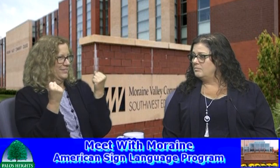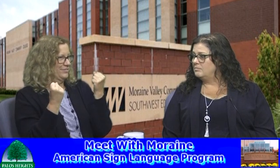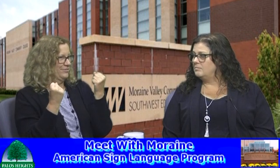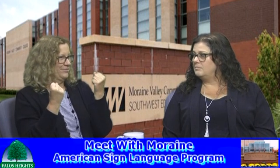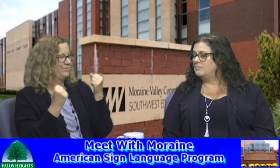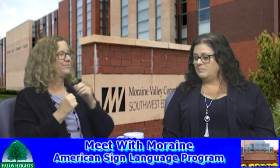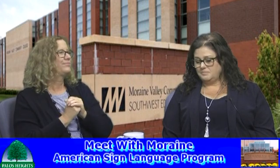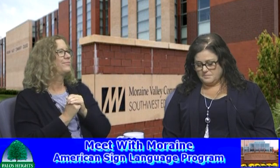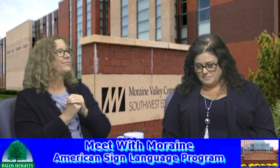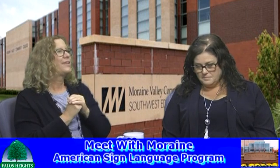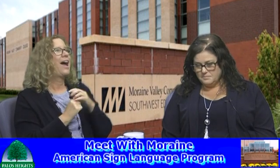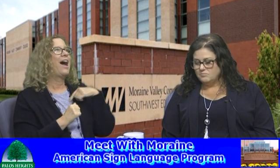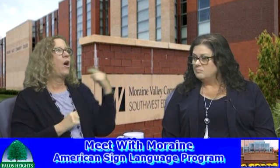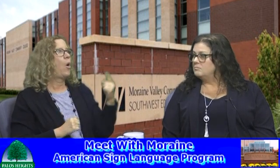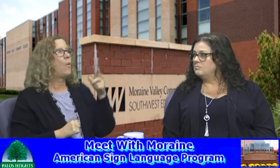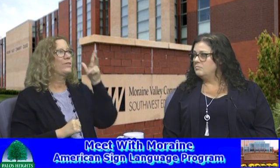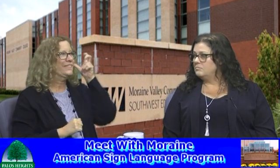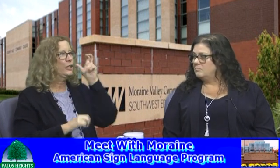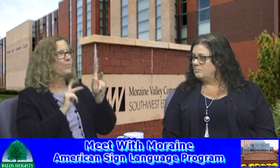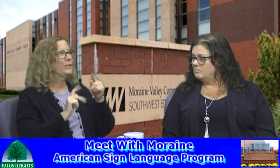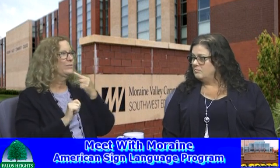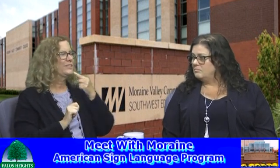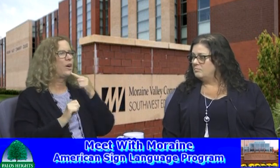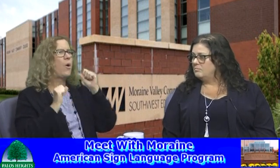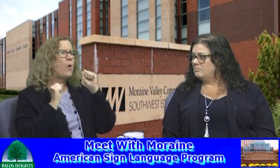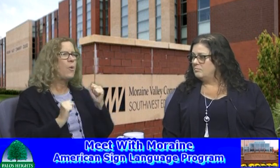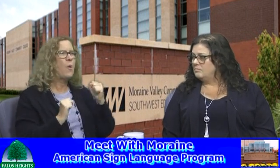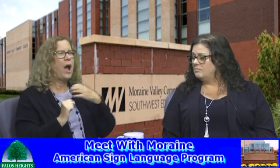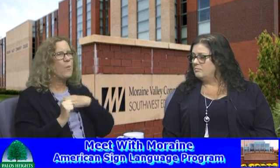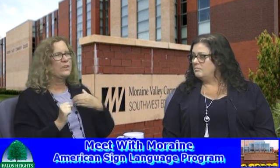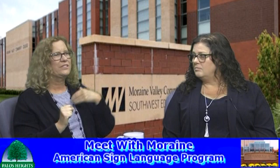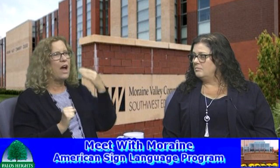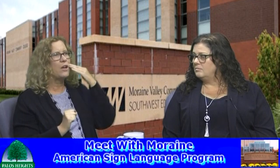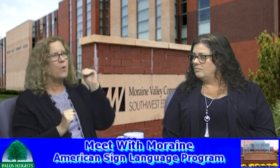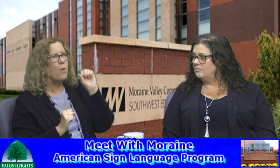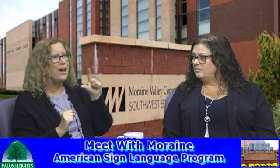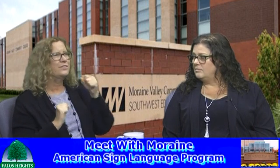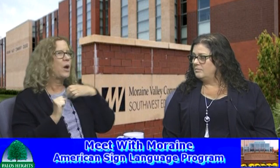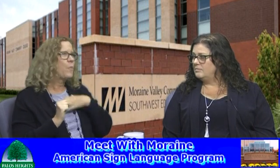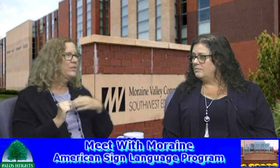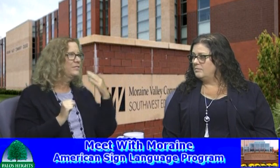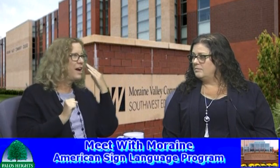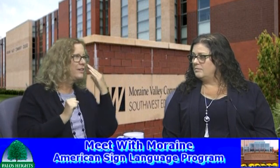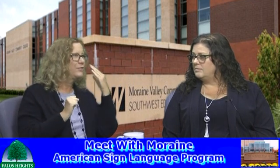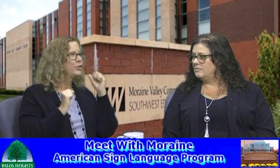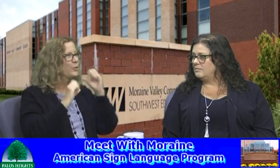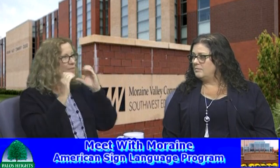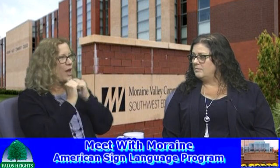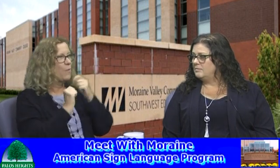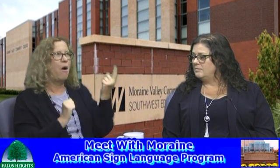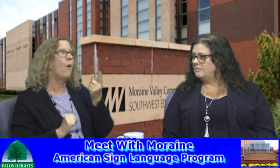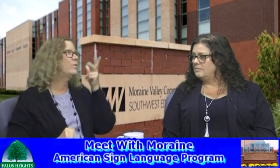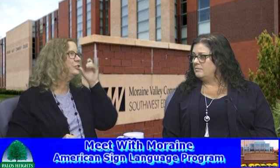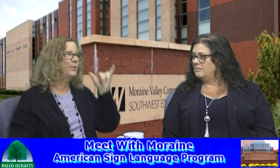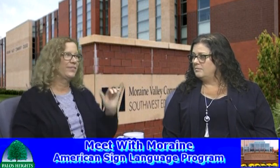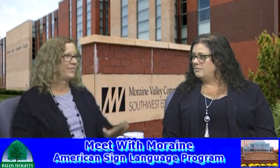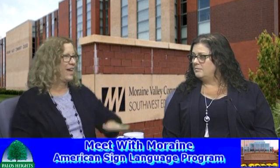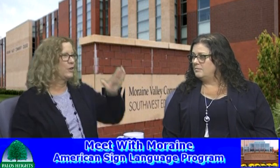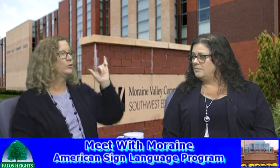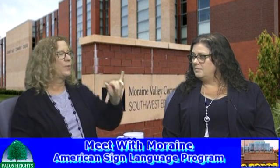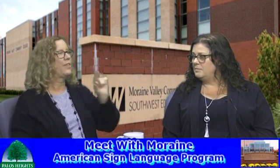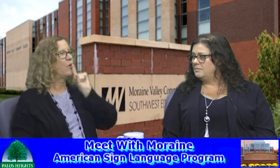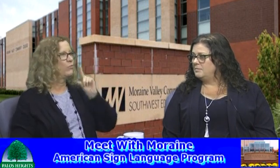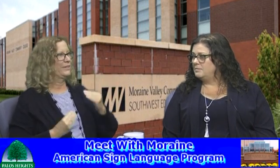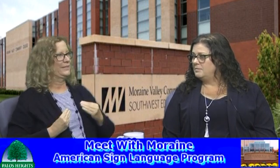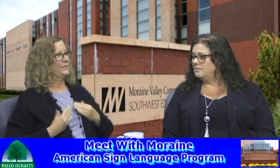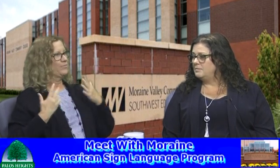and communicate with me using sign language. I hear people tell me often, oh, I wish I knew ASL, or I wish I took classes. I